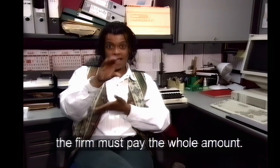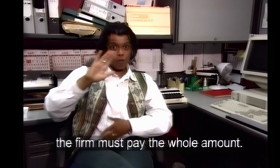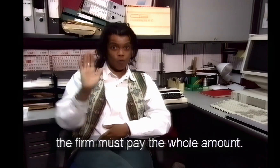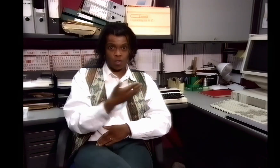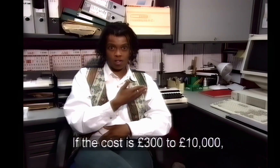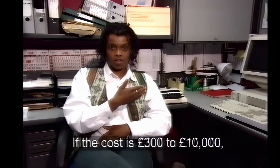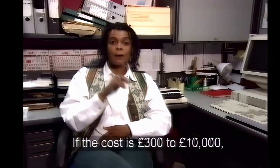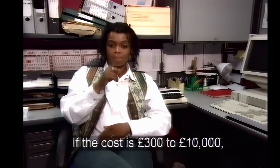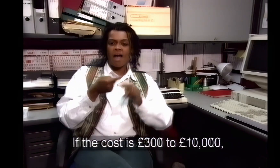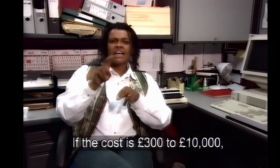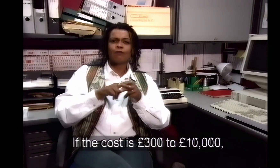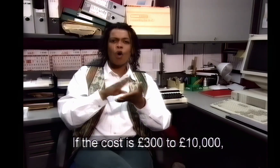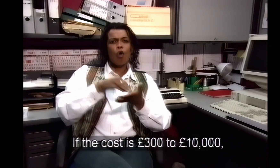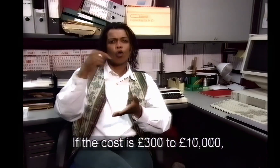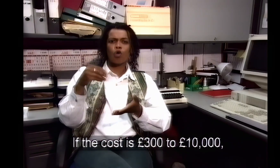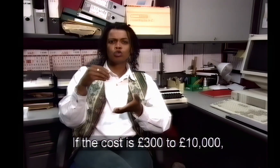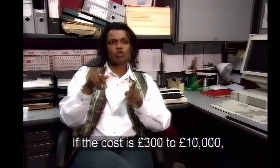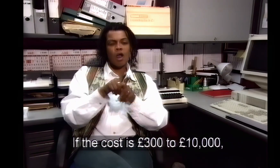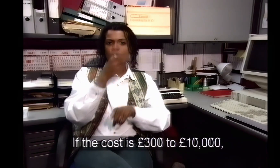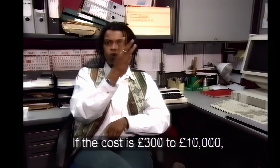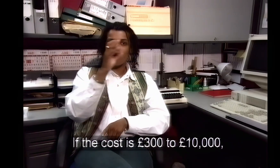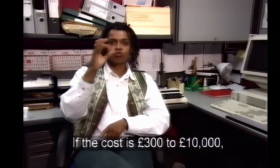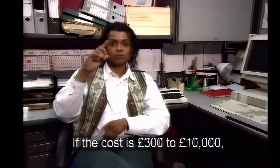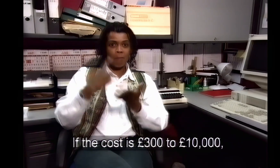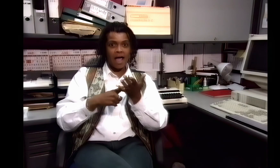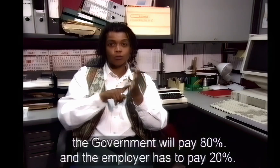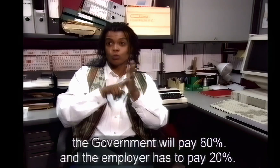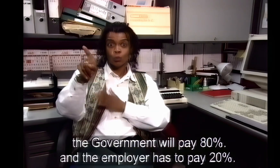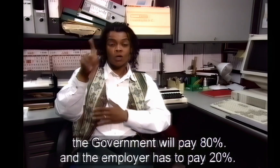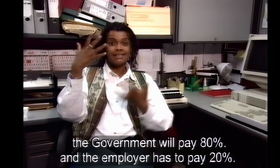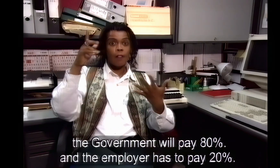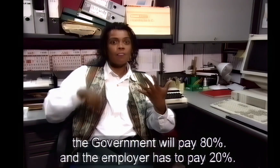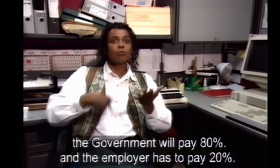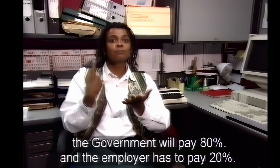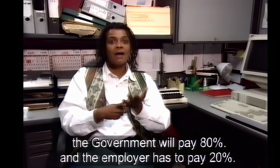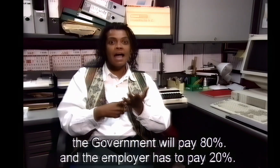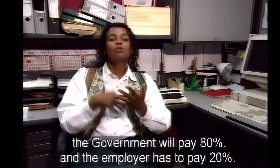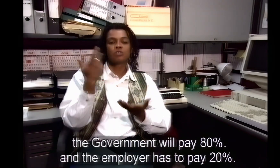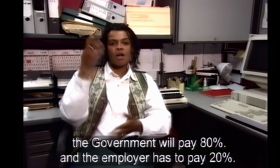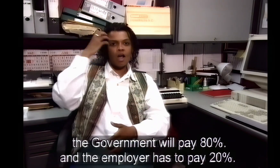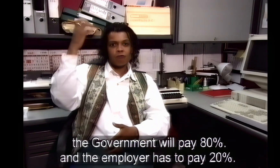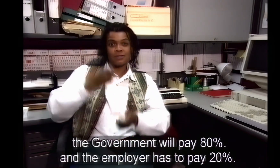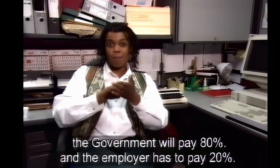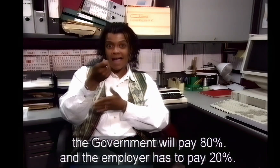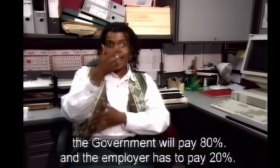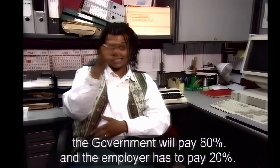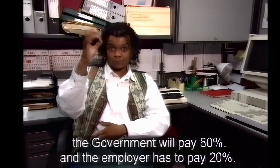firm has to pay the whole amount. If the cost is between £300 to £10,000, then the government will